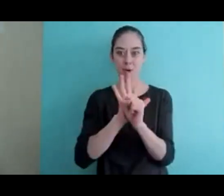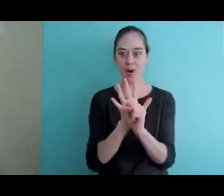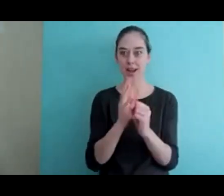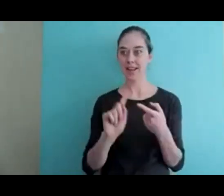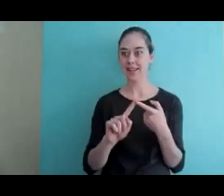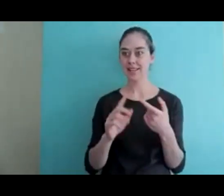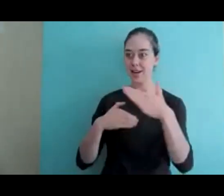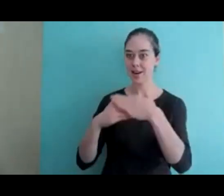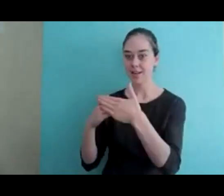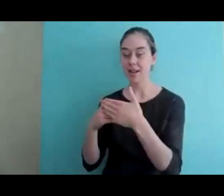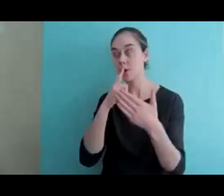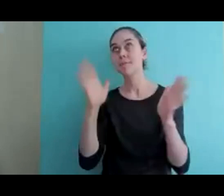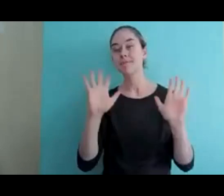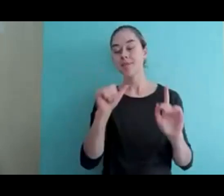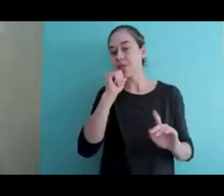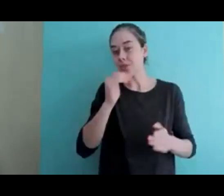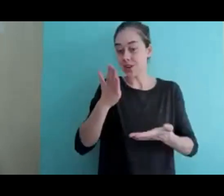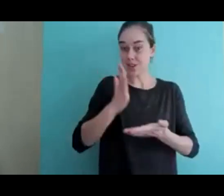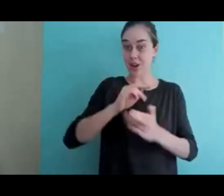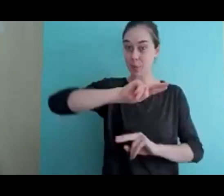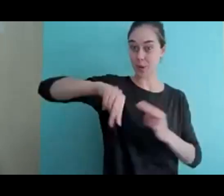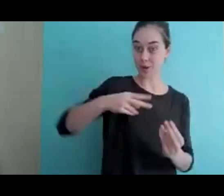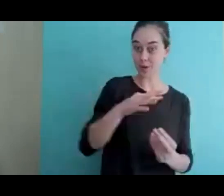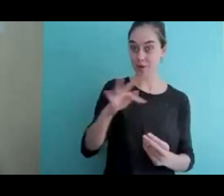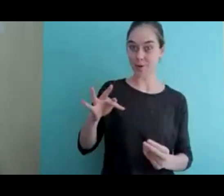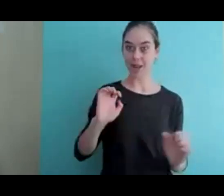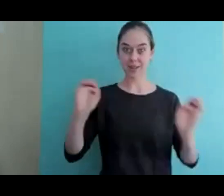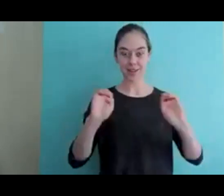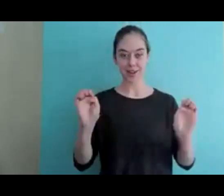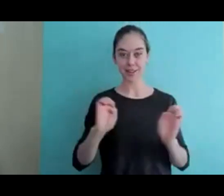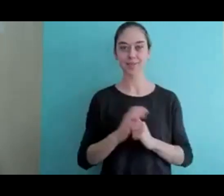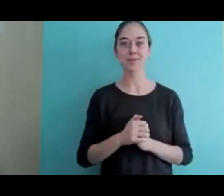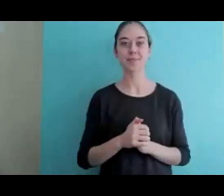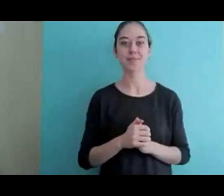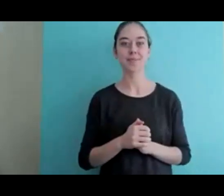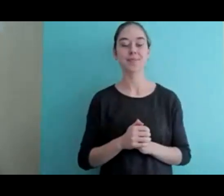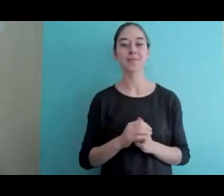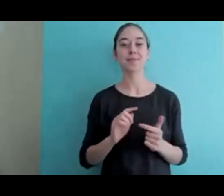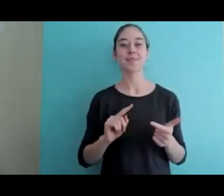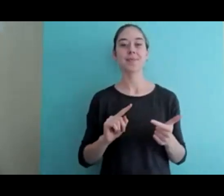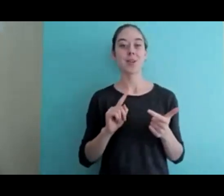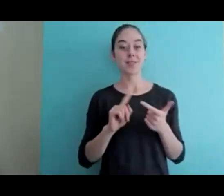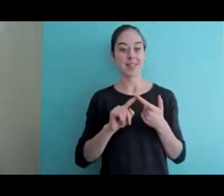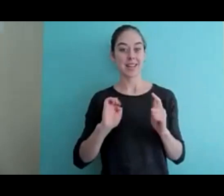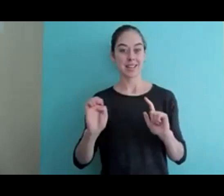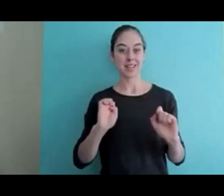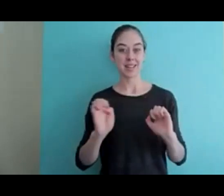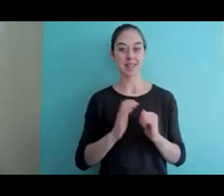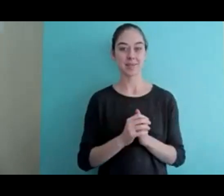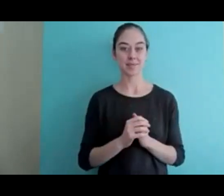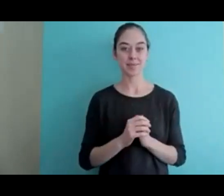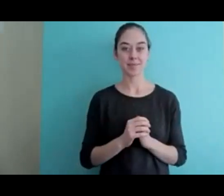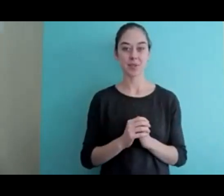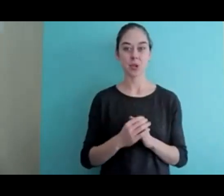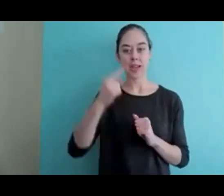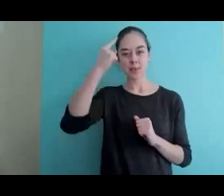extensions. It's not going to stop us from working out. It's not going to stop us from getting mentally and